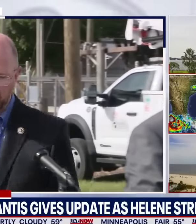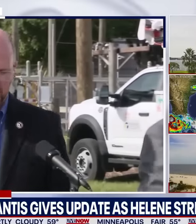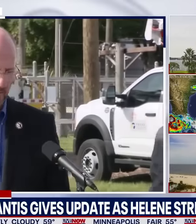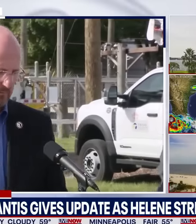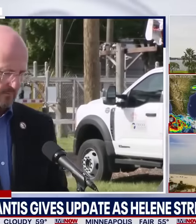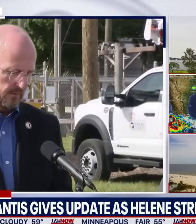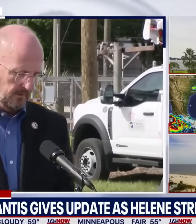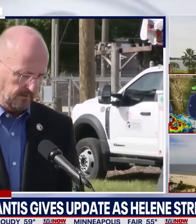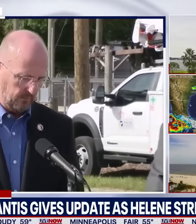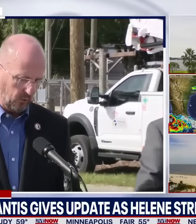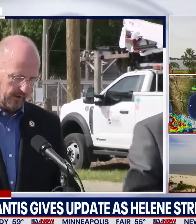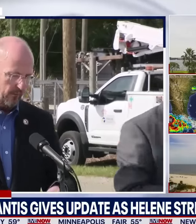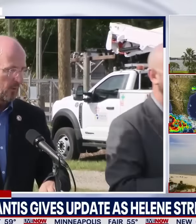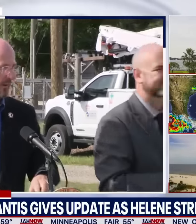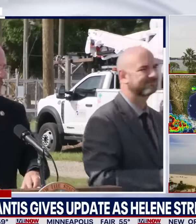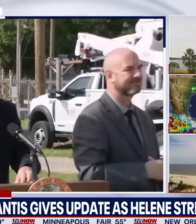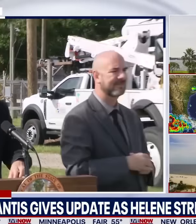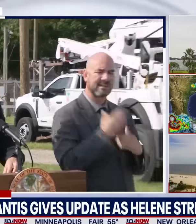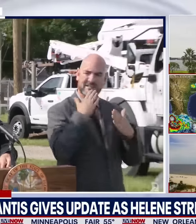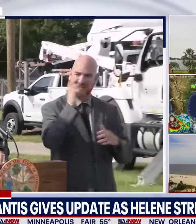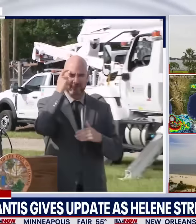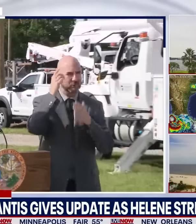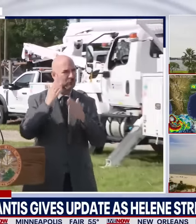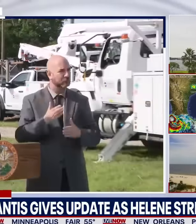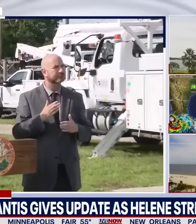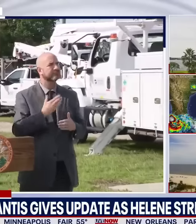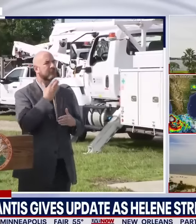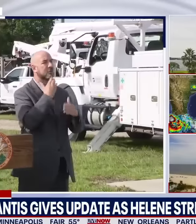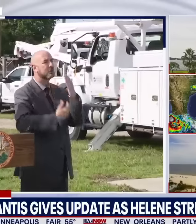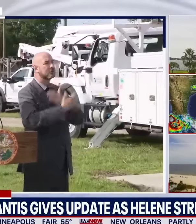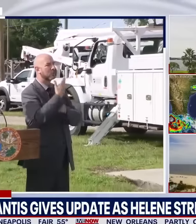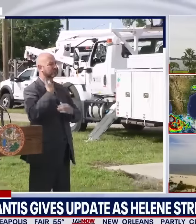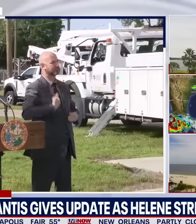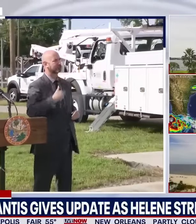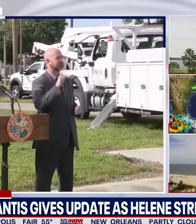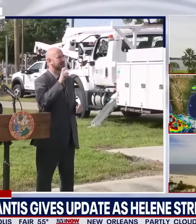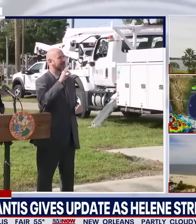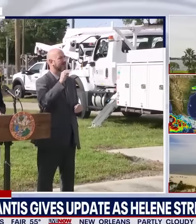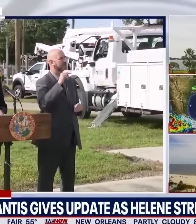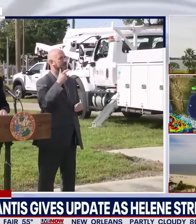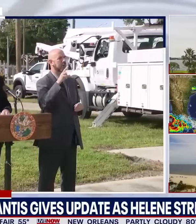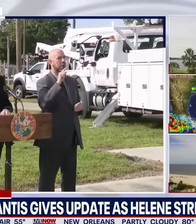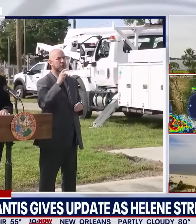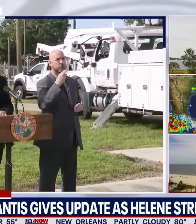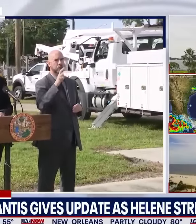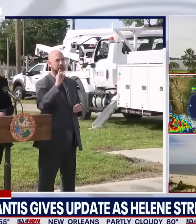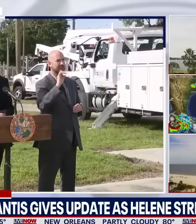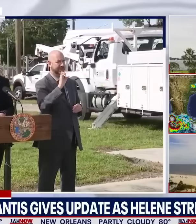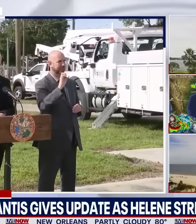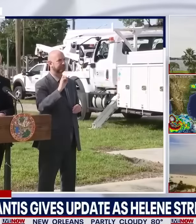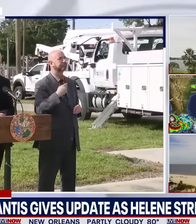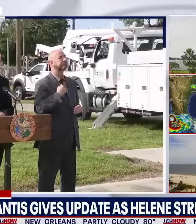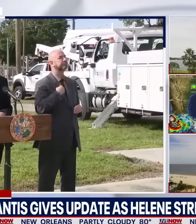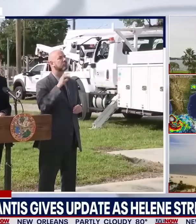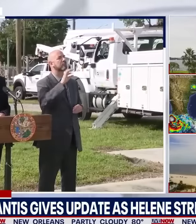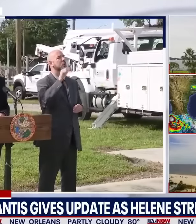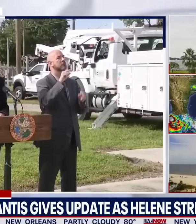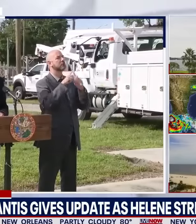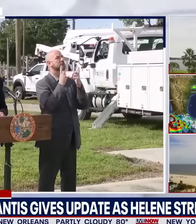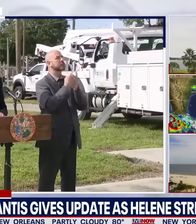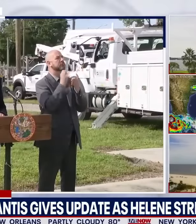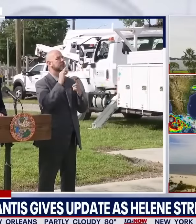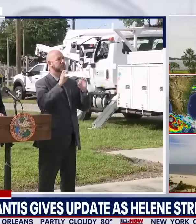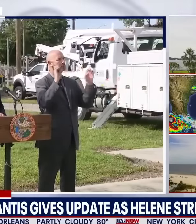Thank you, Governor. Good morning, everyone. My name is Kevin Guthrie. I'm the executive director of the Florida Division of Emergency Management. Tropical Storm